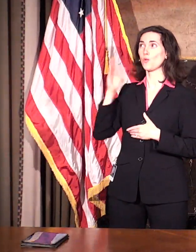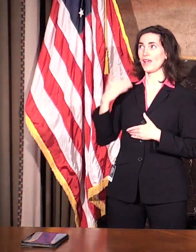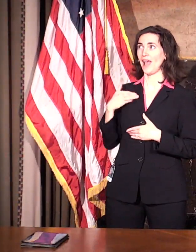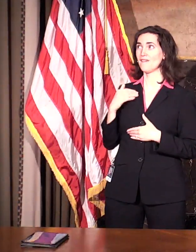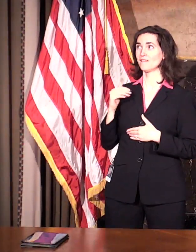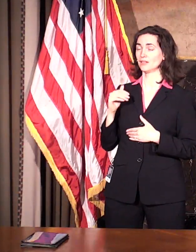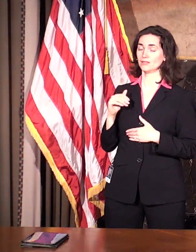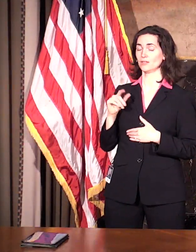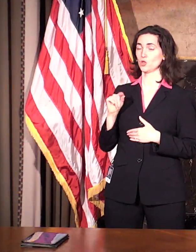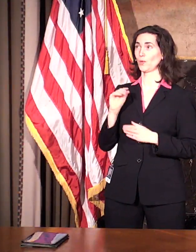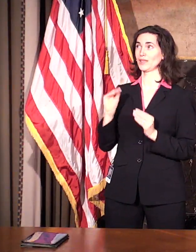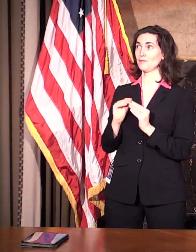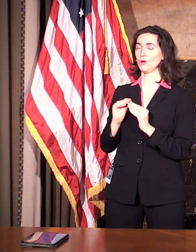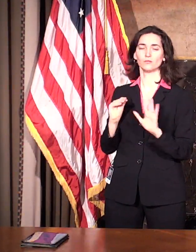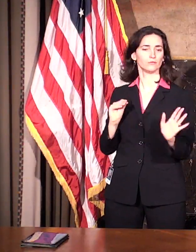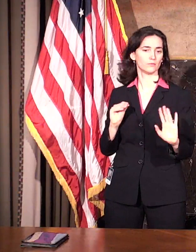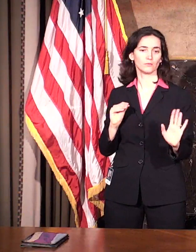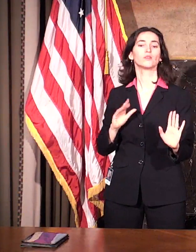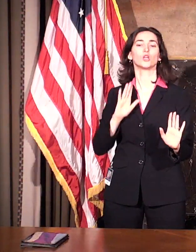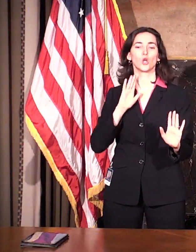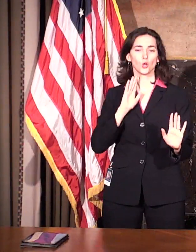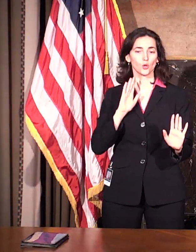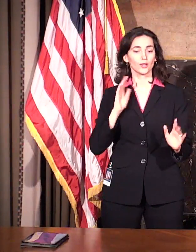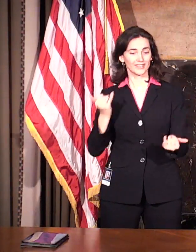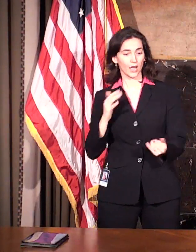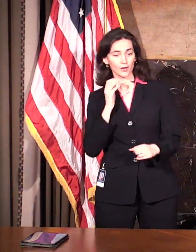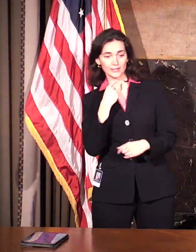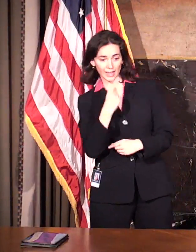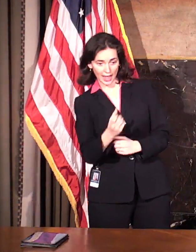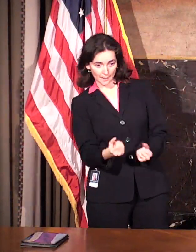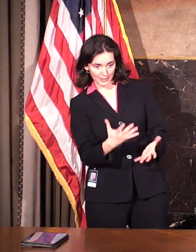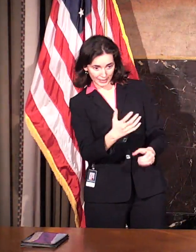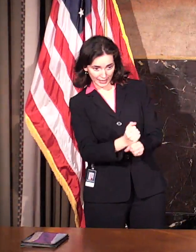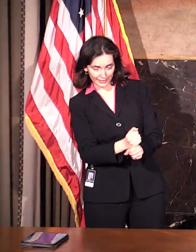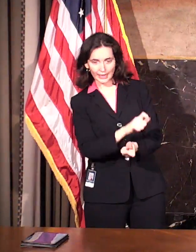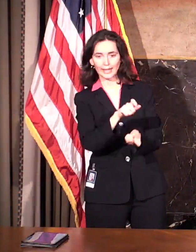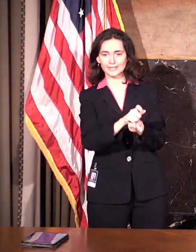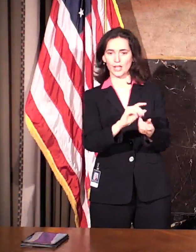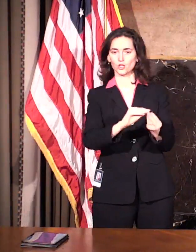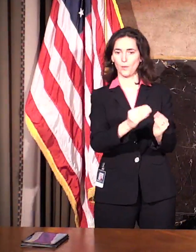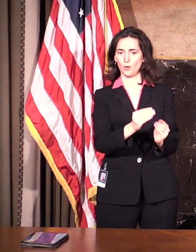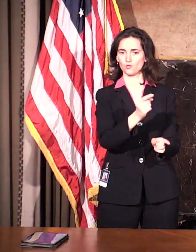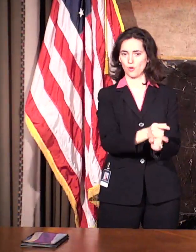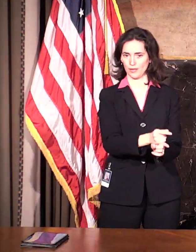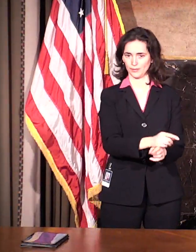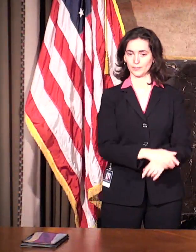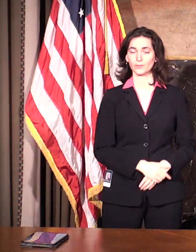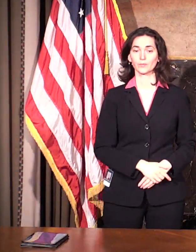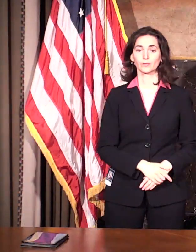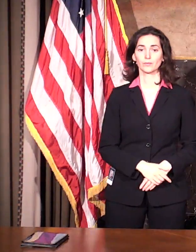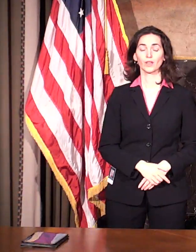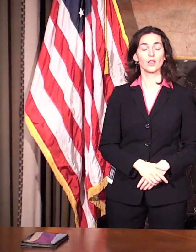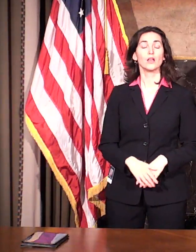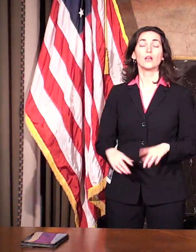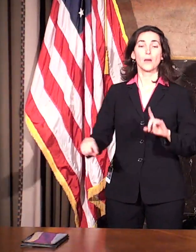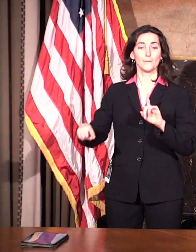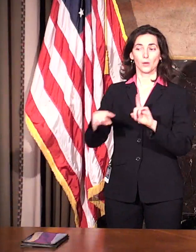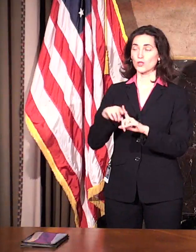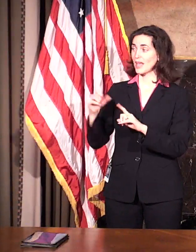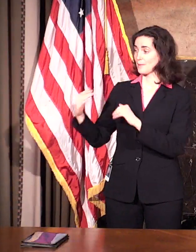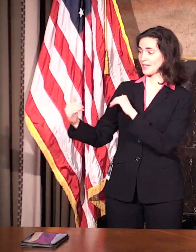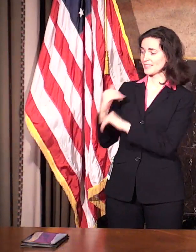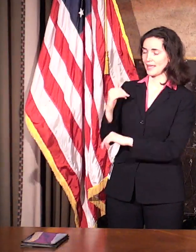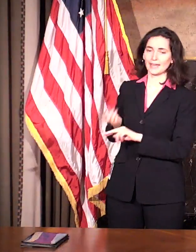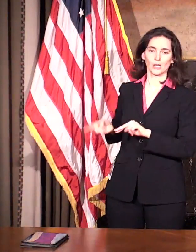20% bonus on that because it will not be 6 doses a vial. On top of that, our allotments are also going up a little bit next week.